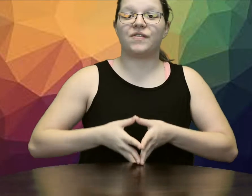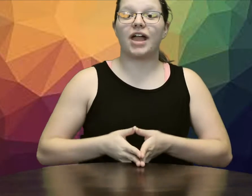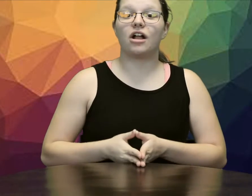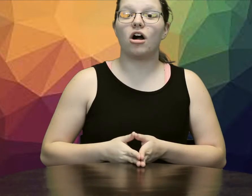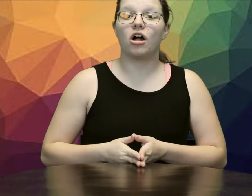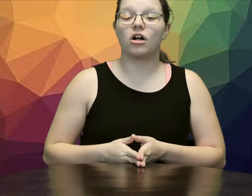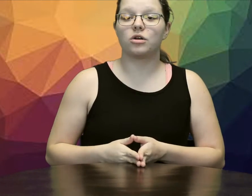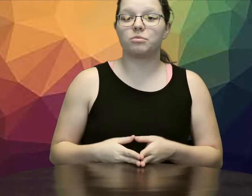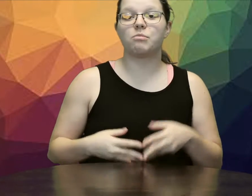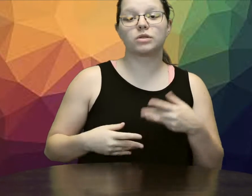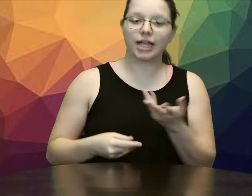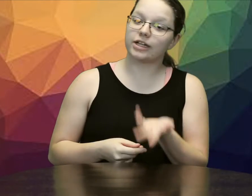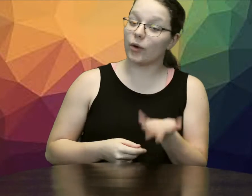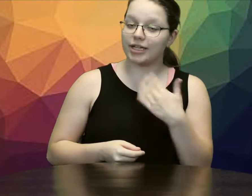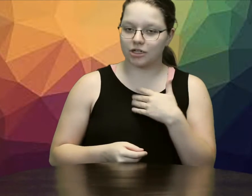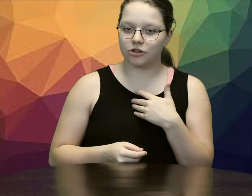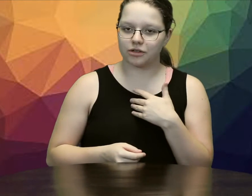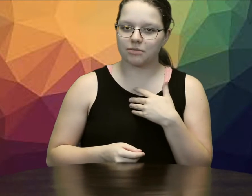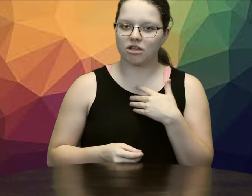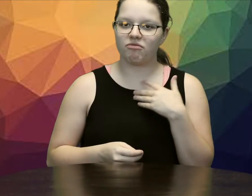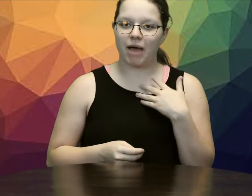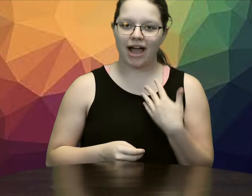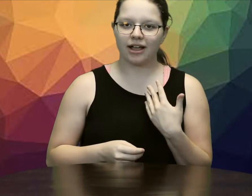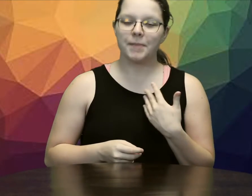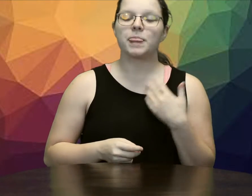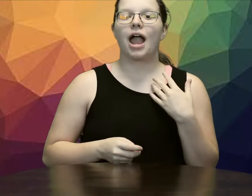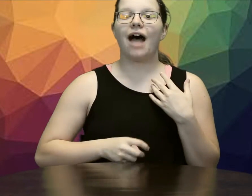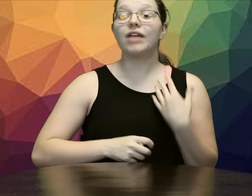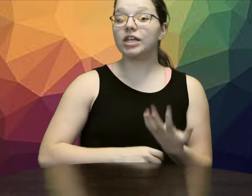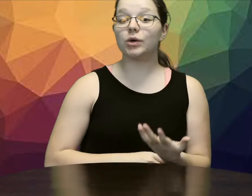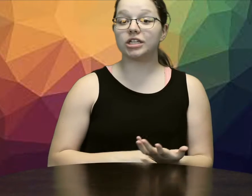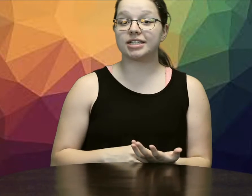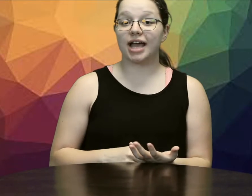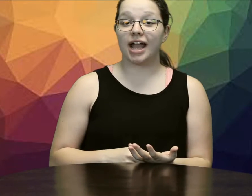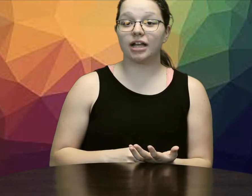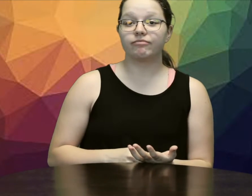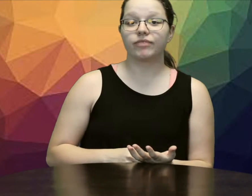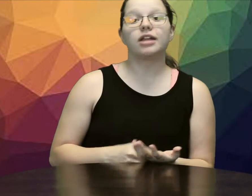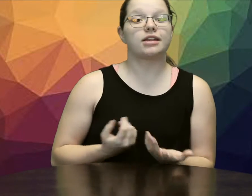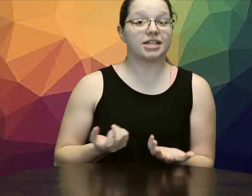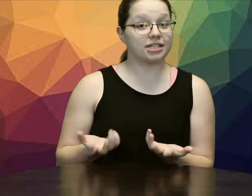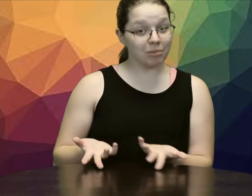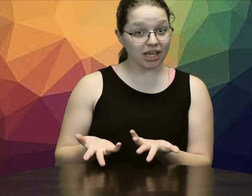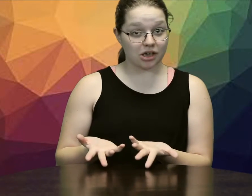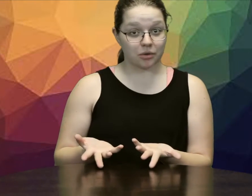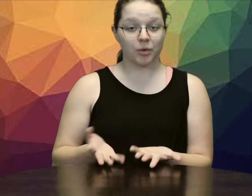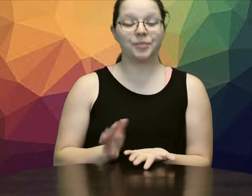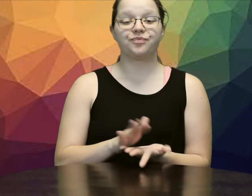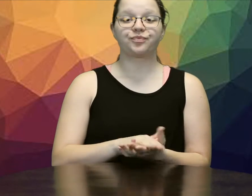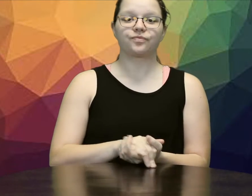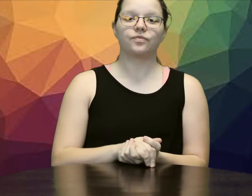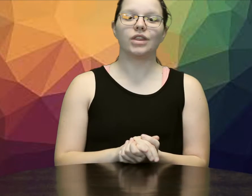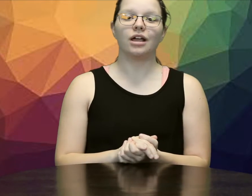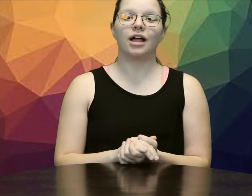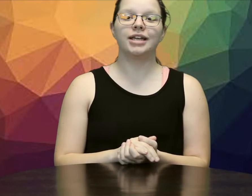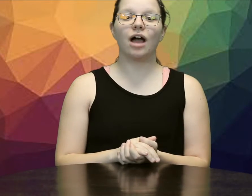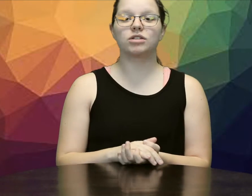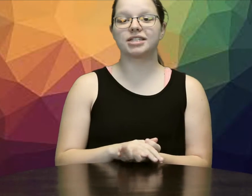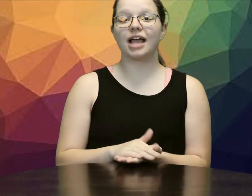they are most likely going to introduce themselves back. And then you could say, nice to meet you. Now to sign